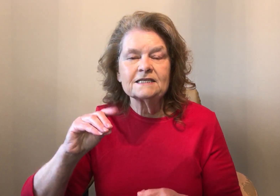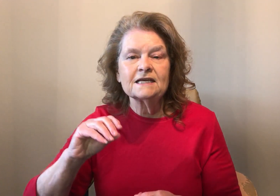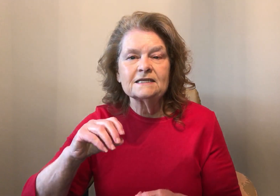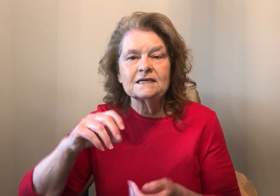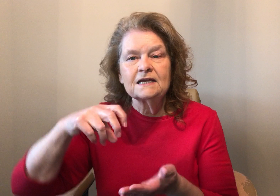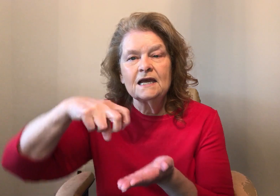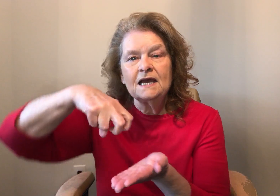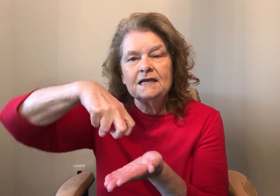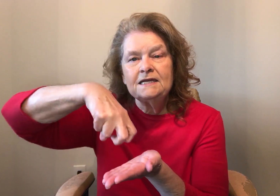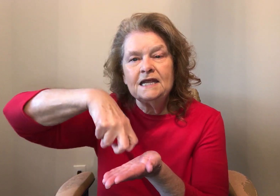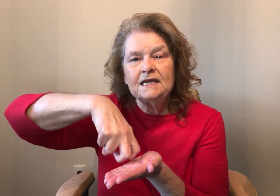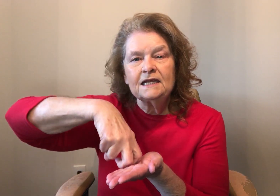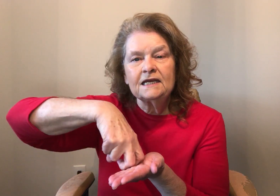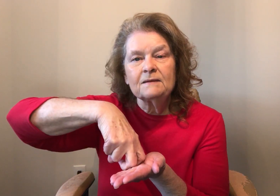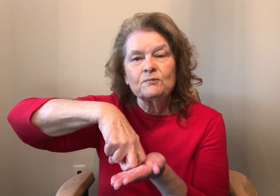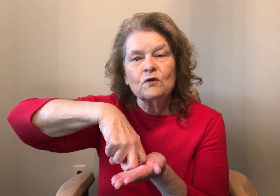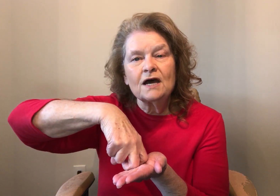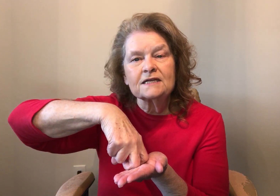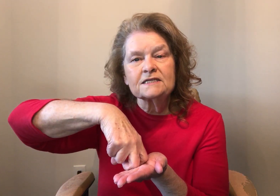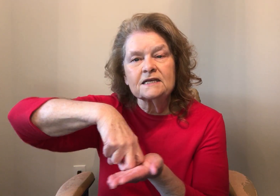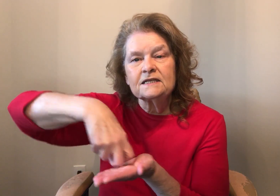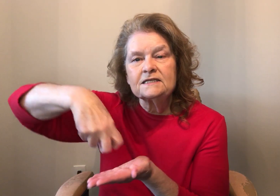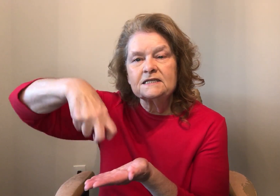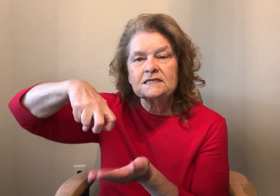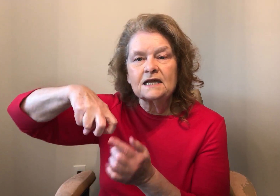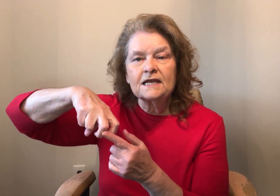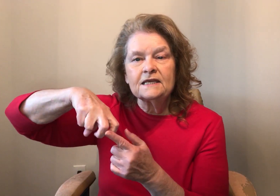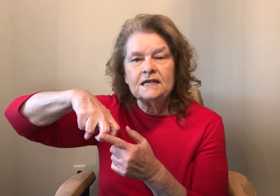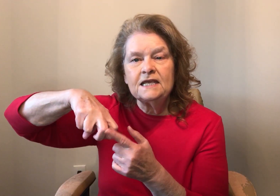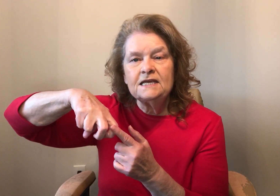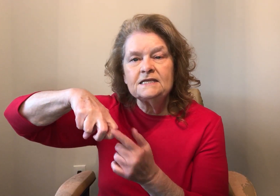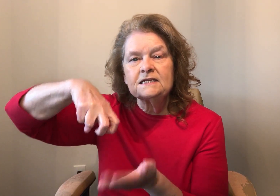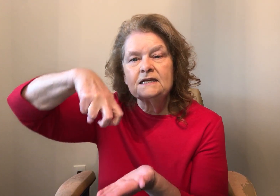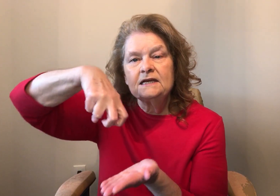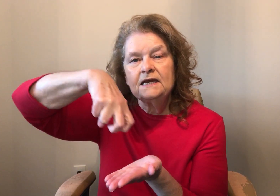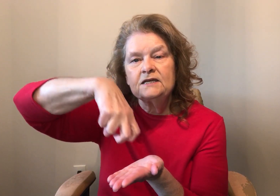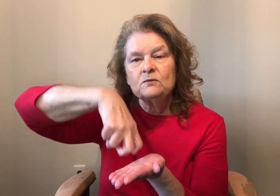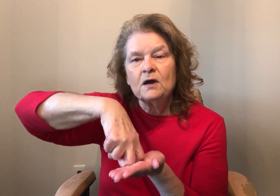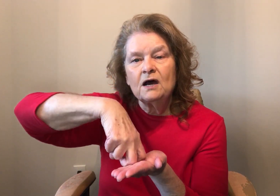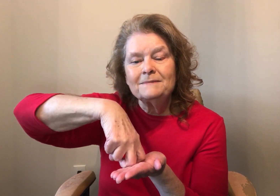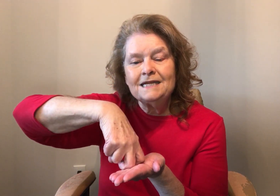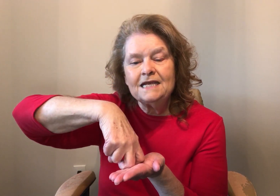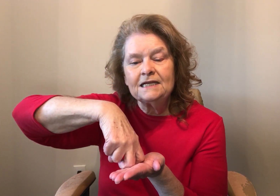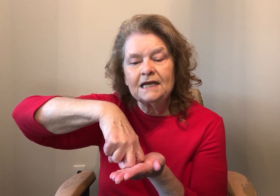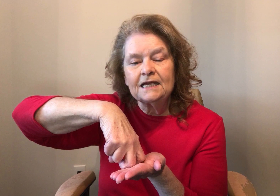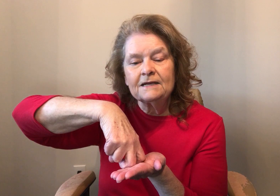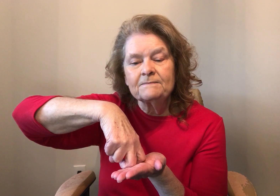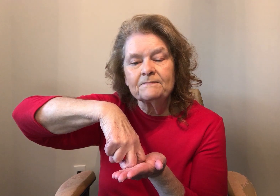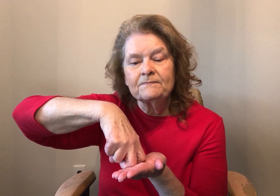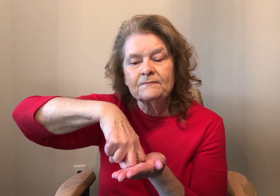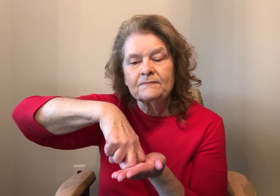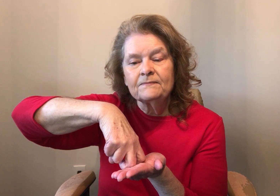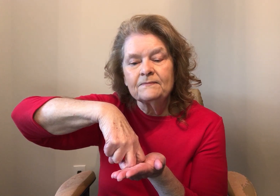Protestant, kneeling, Protestant. This is like the knees in your palm, kneeling.